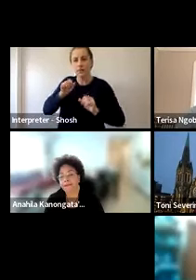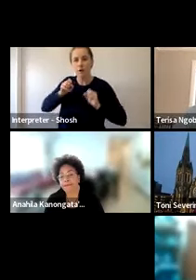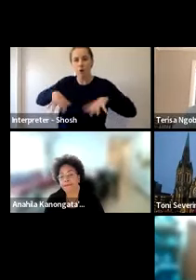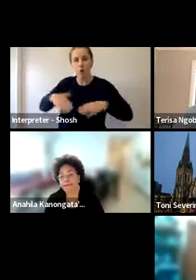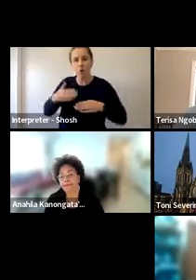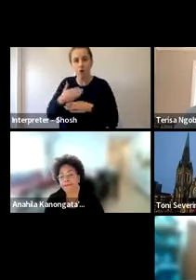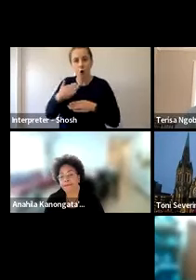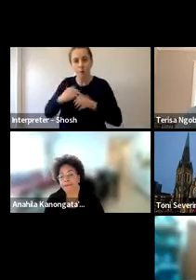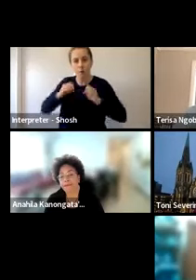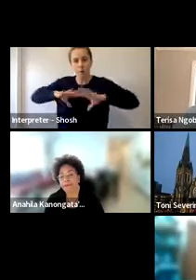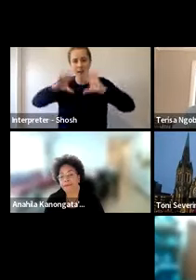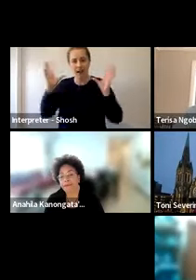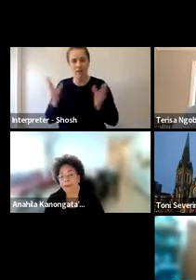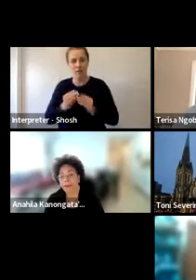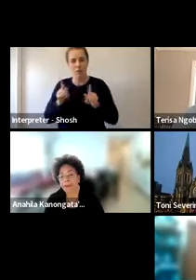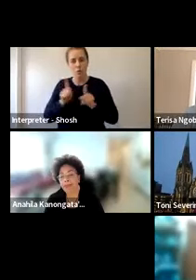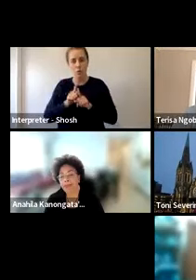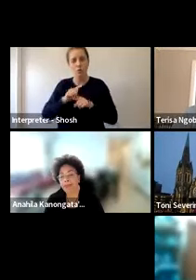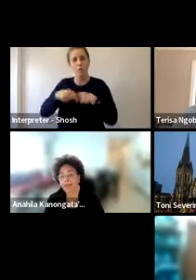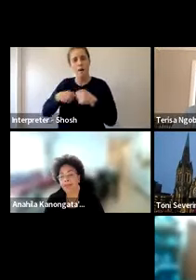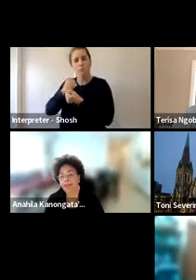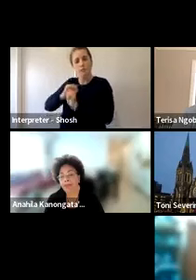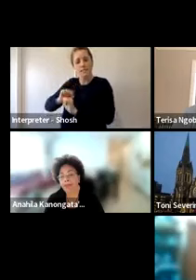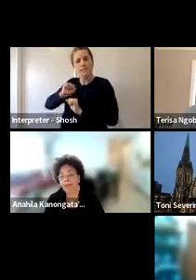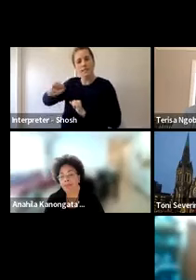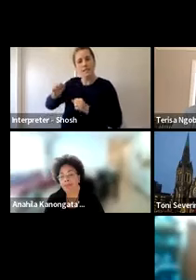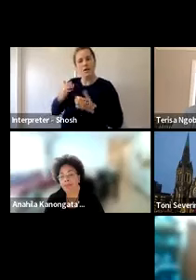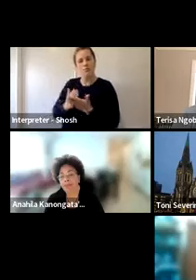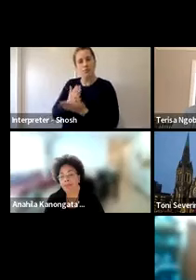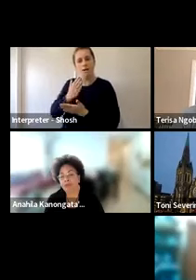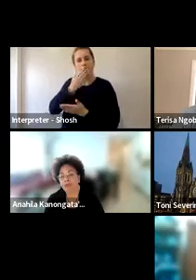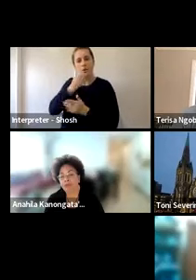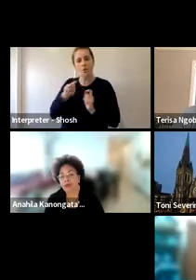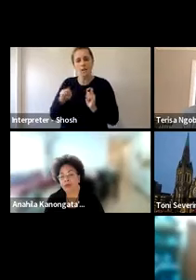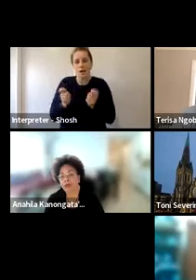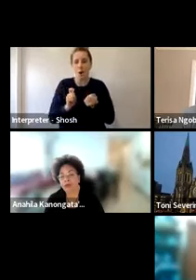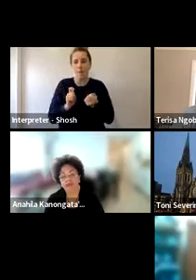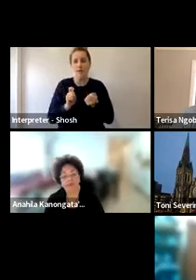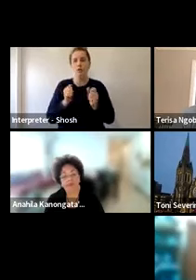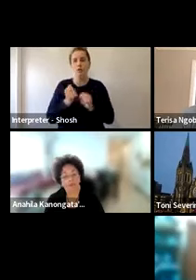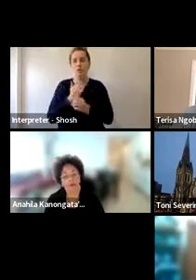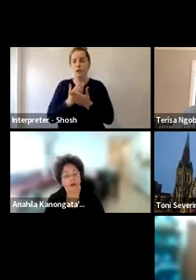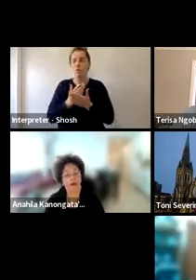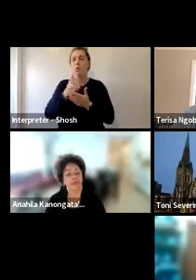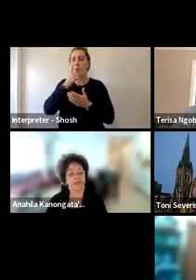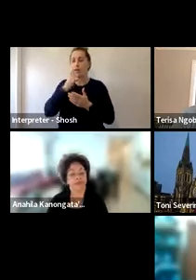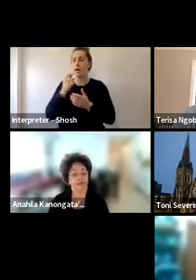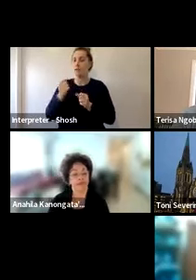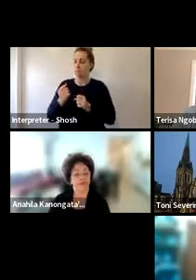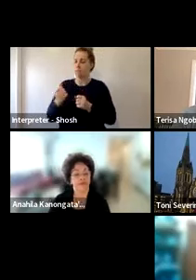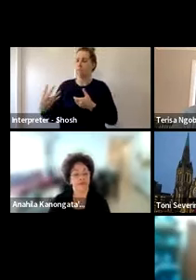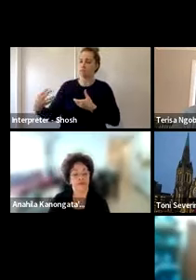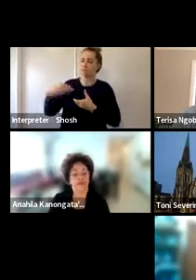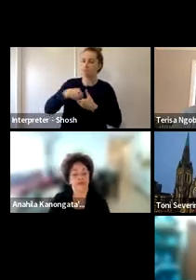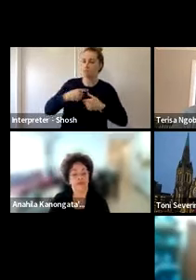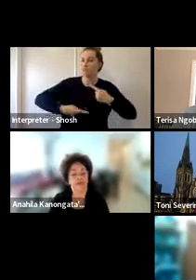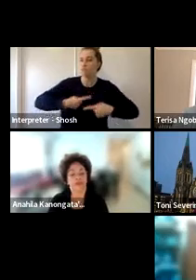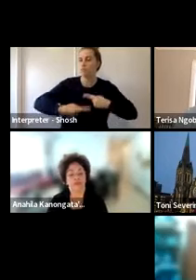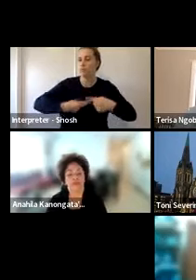their job. So it's about protecting their rights and using the accommodations to secure a person in